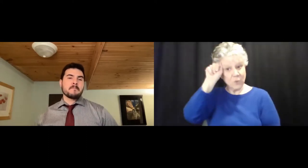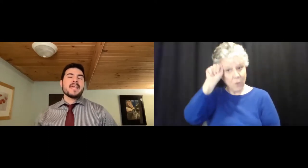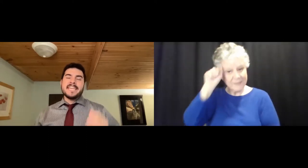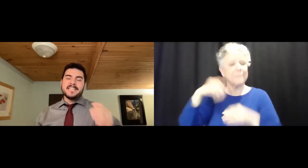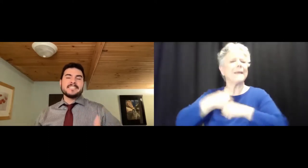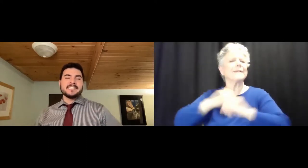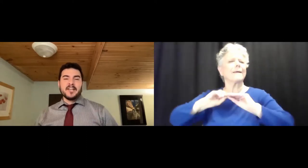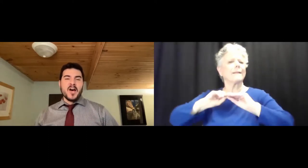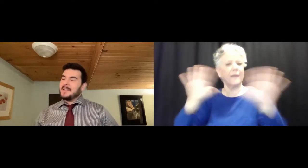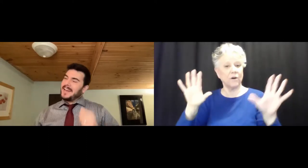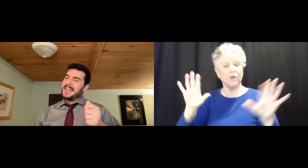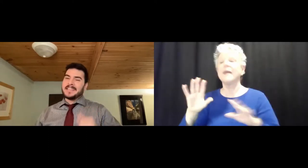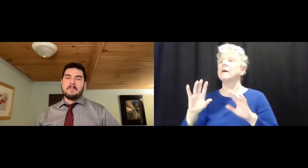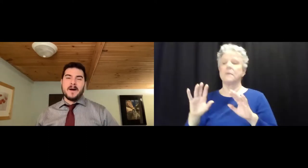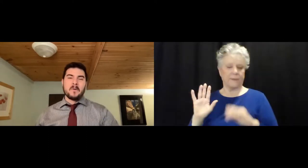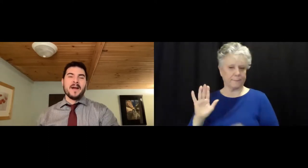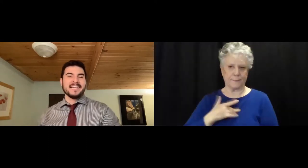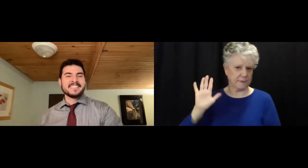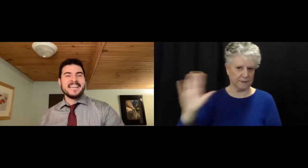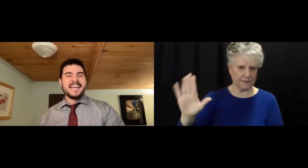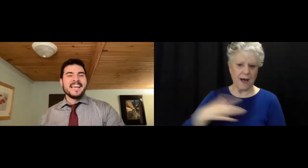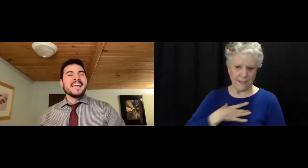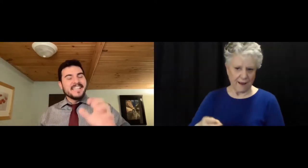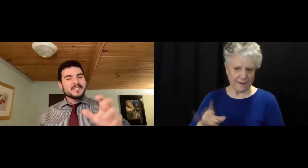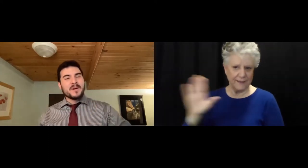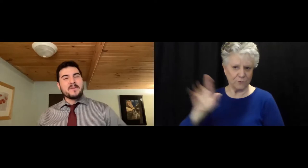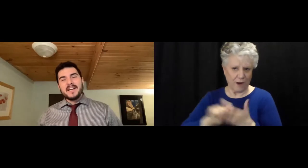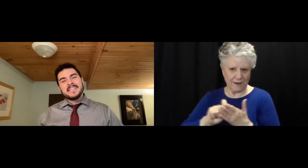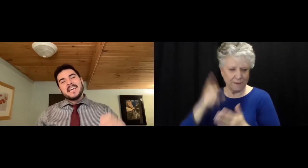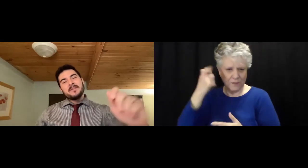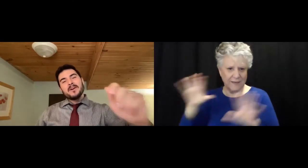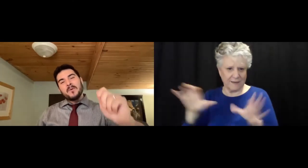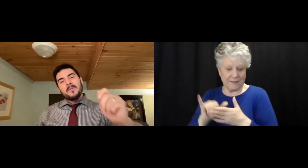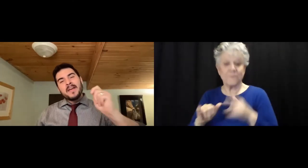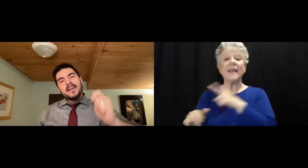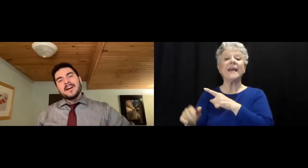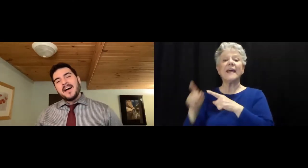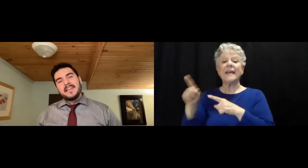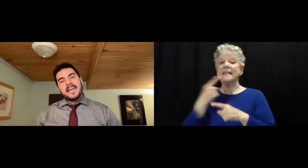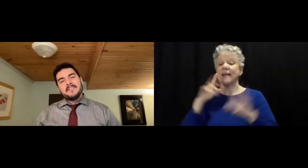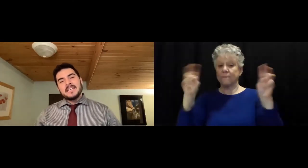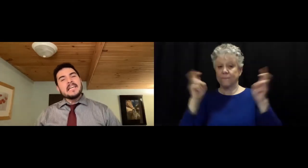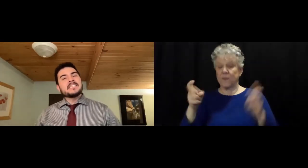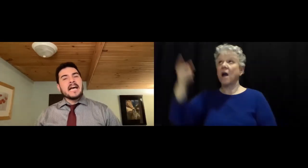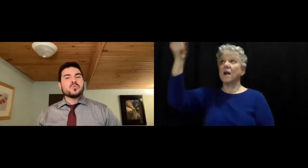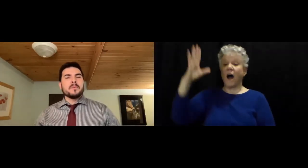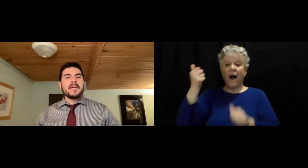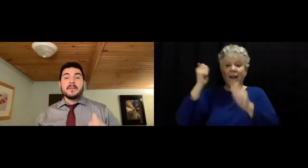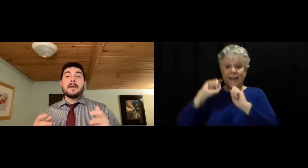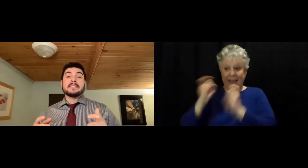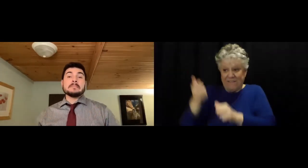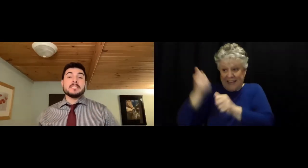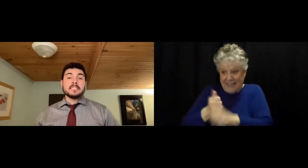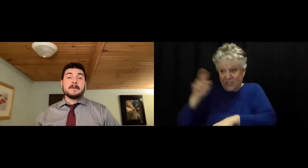explicit. He does this a lot, and I like that about Aquinas. This is what he writes. He quote, "God gave to each natural